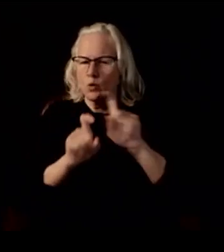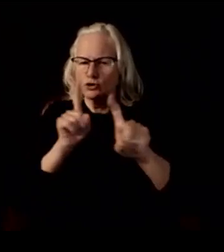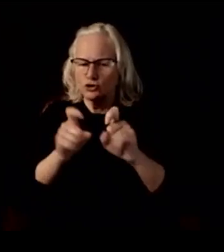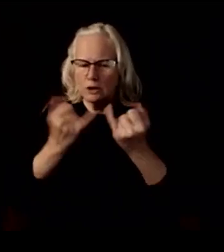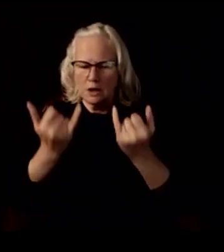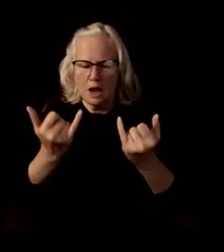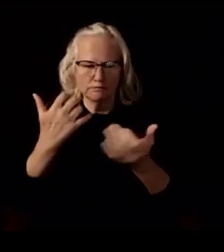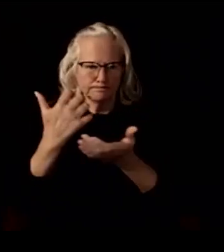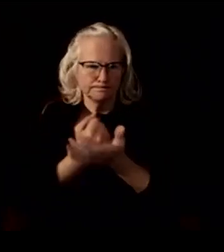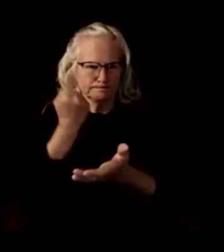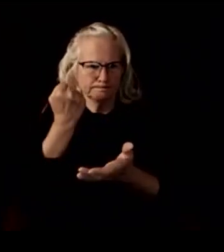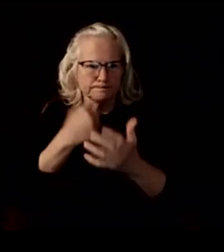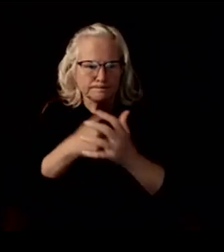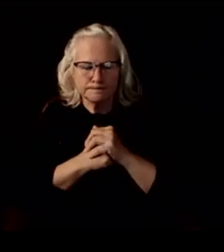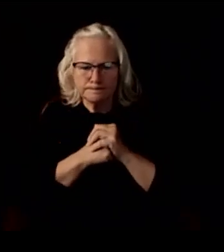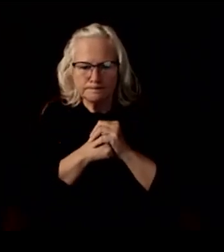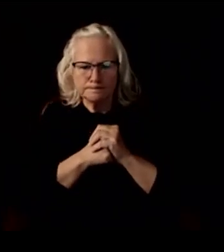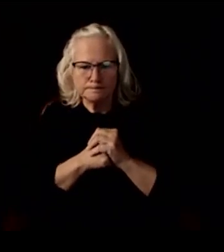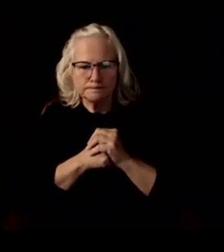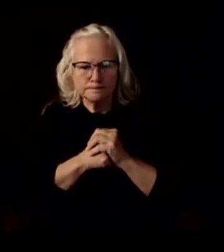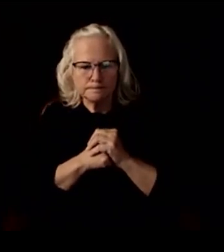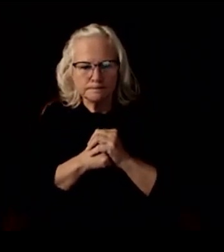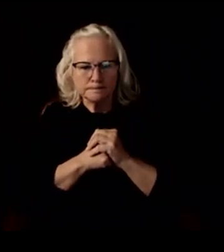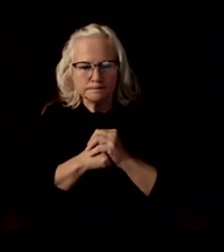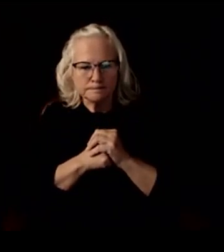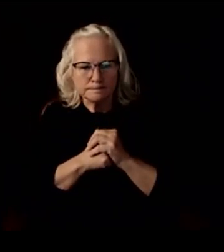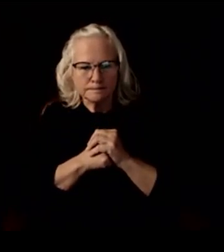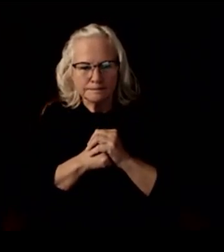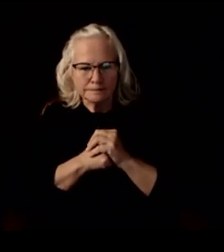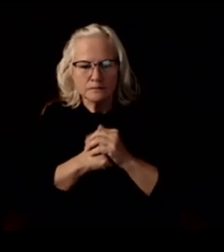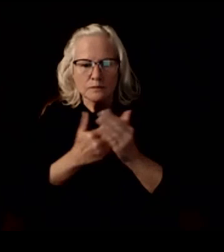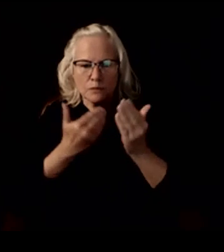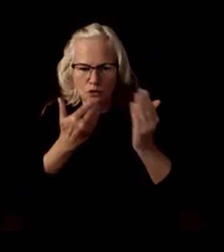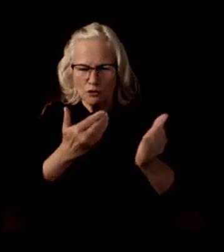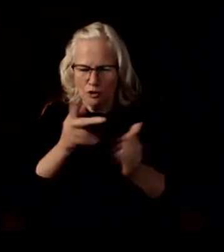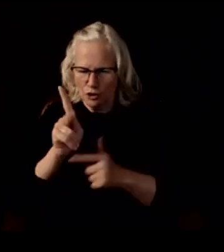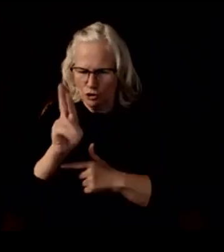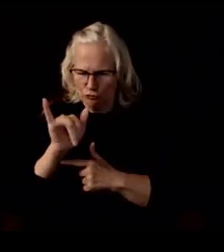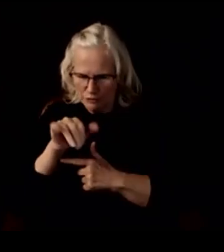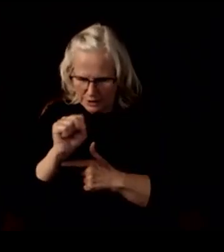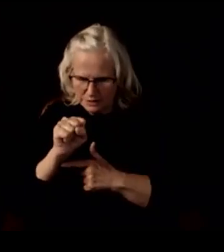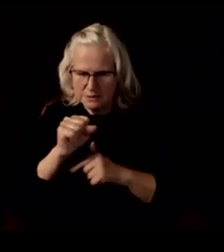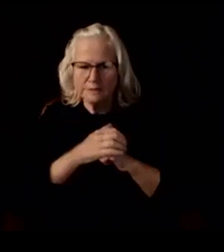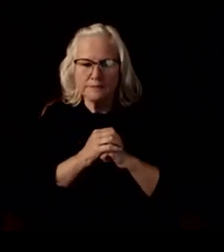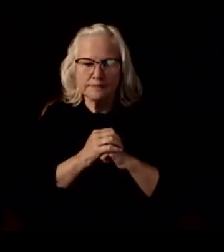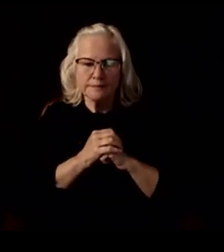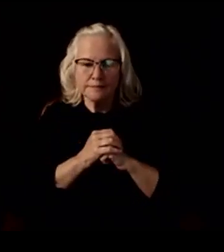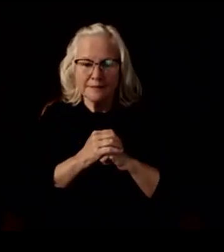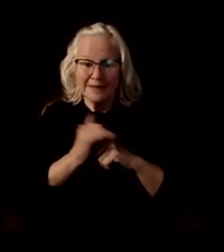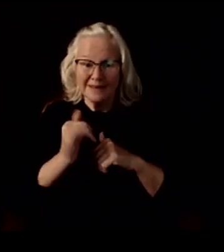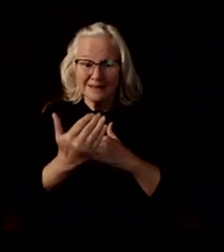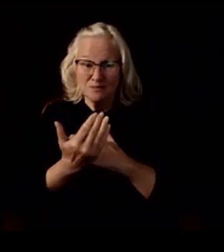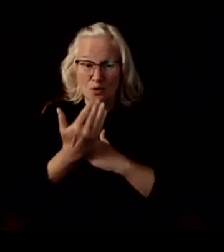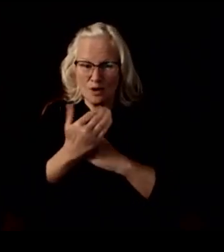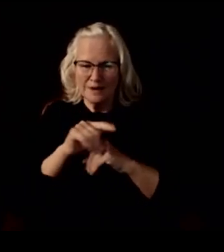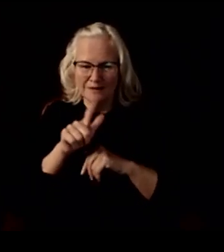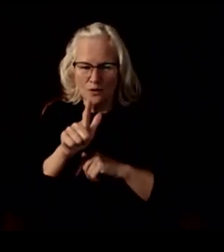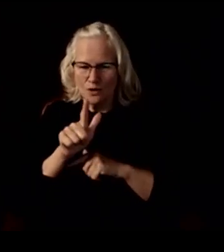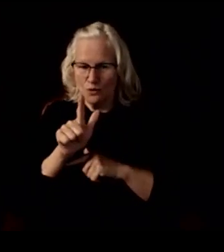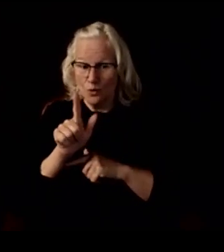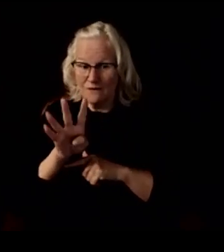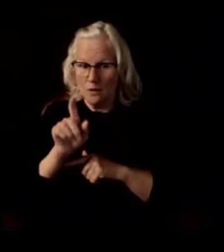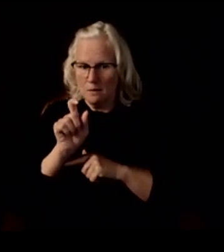Chris. Thank you, Mike. Globally, as of this morning, we were at 24.4 million cases